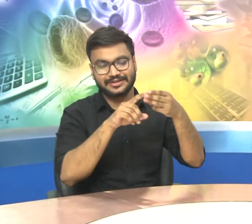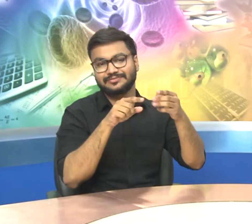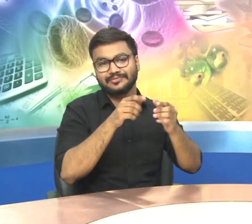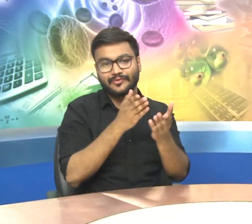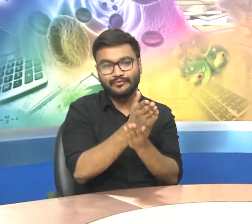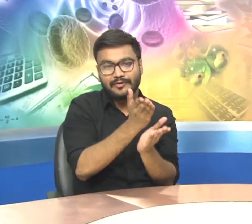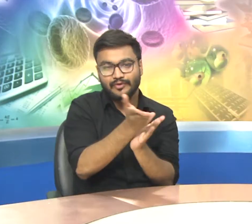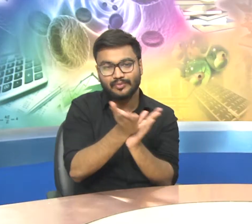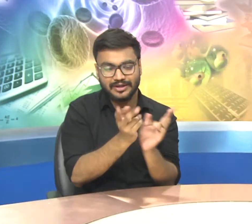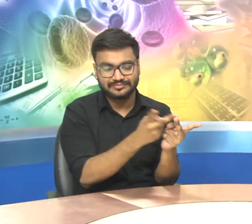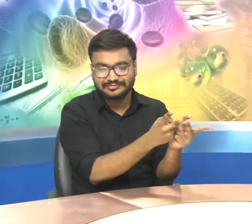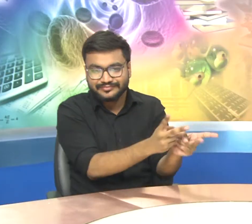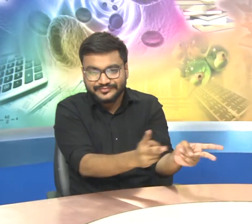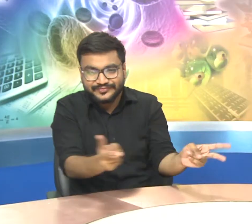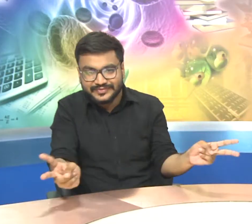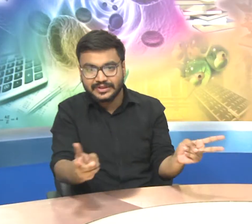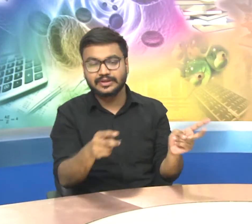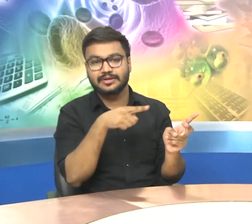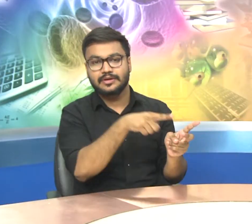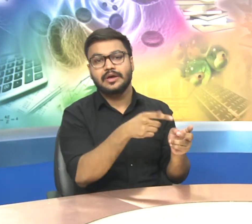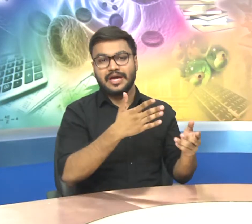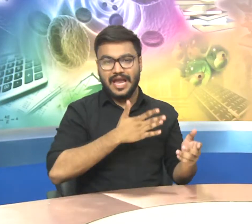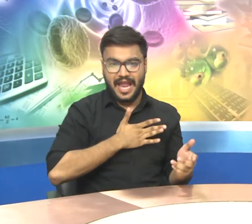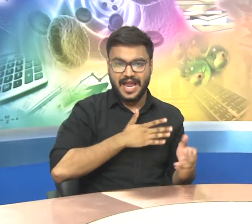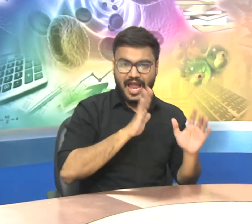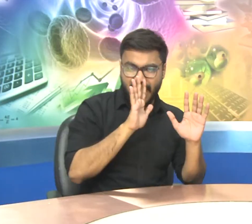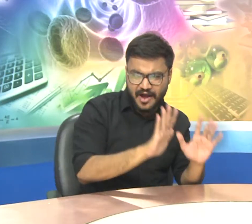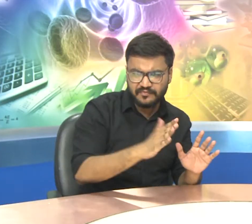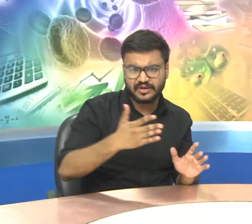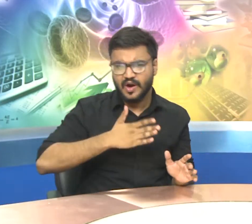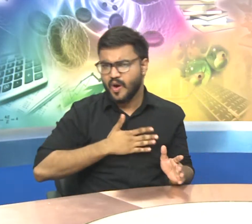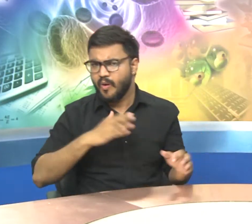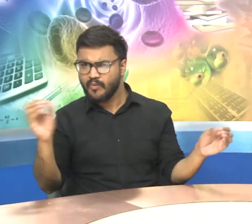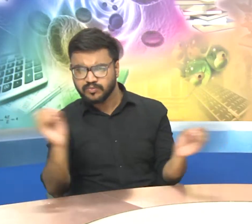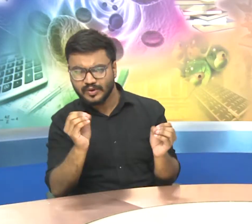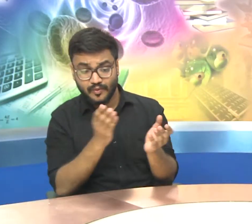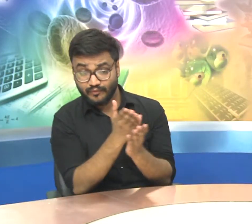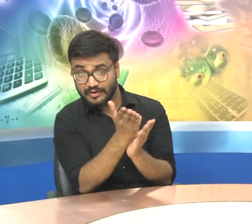And along with that, the different types of ecosystems.